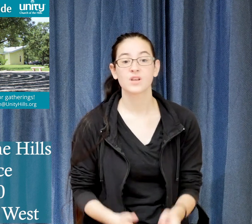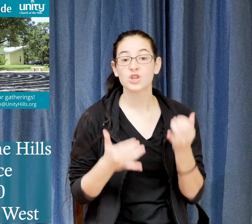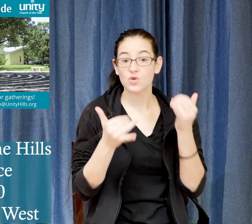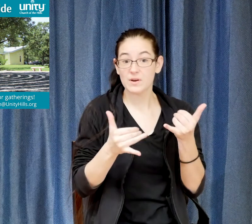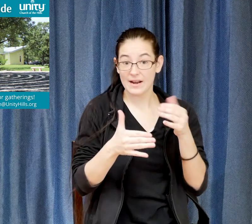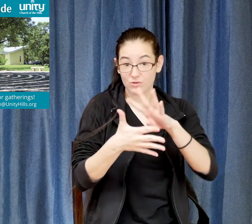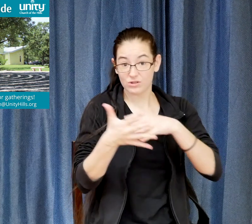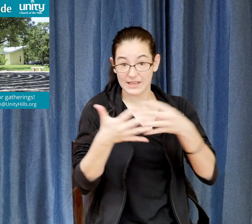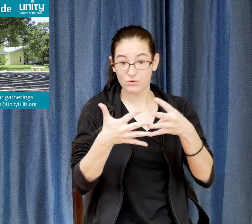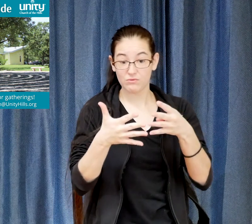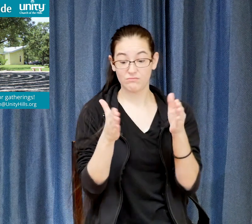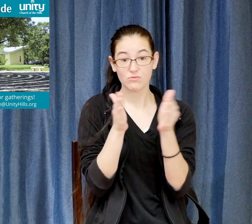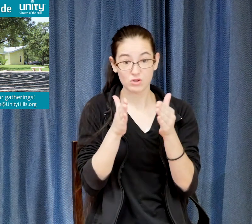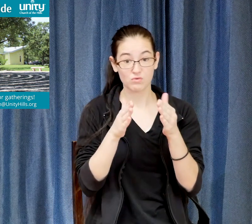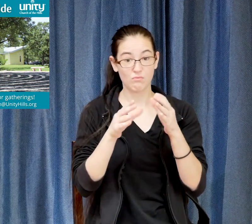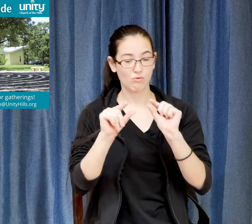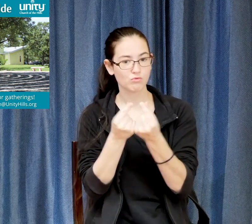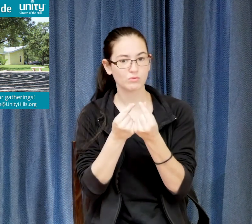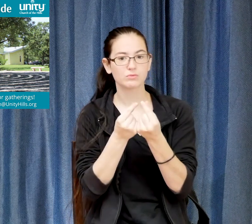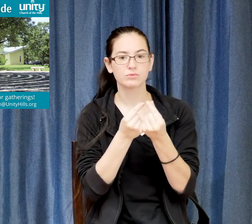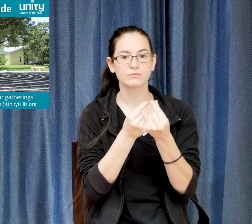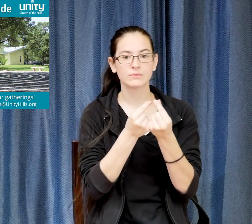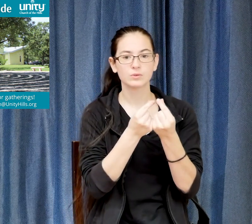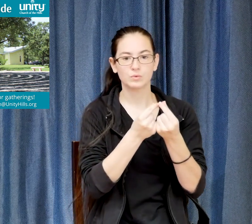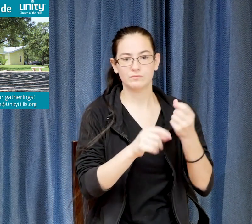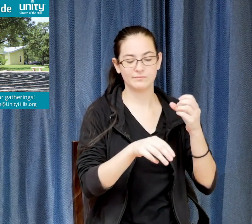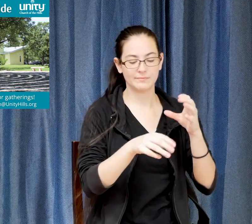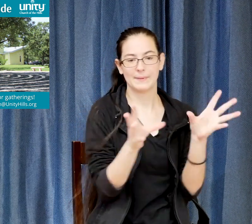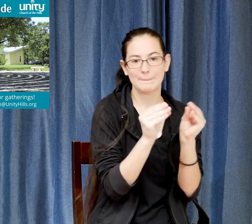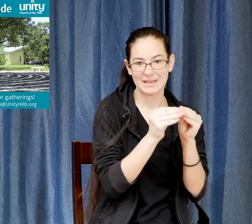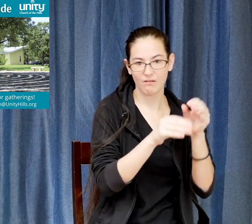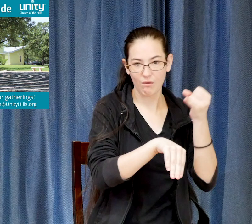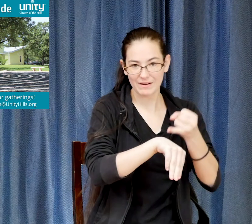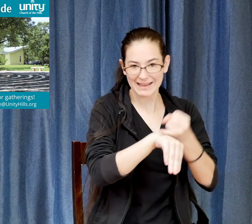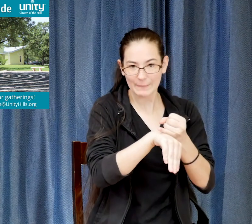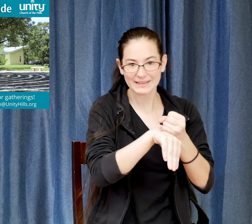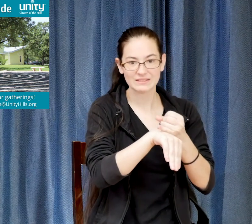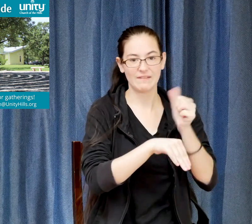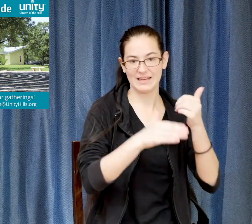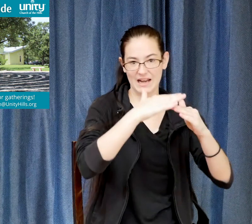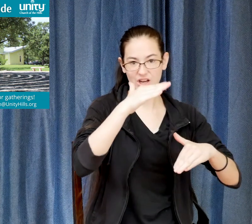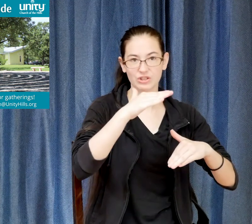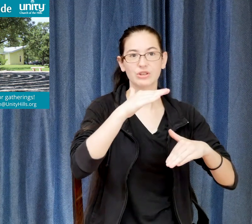to 10 people to meet outdoors on campus. Contact Audrey Simpson at